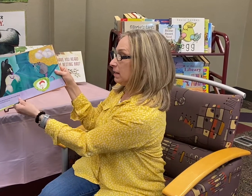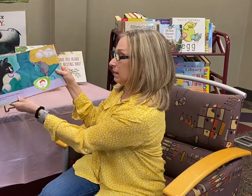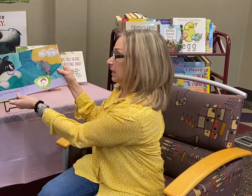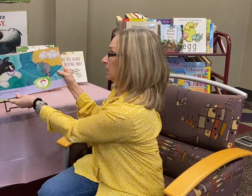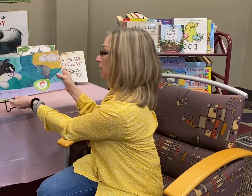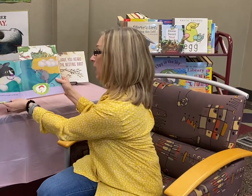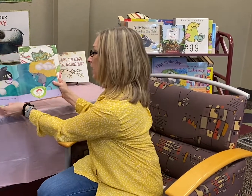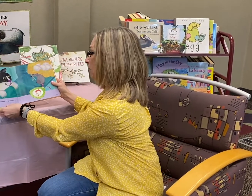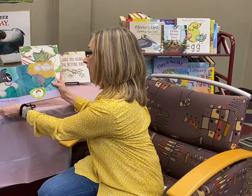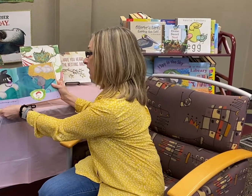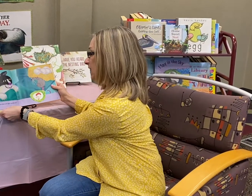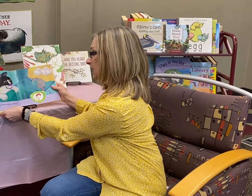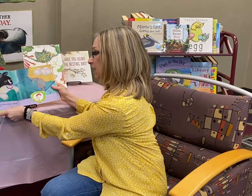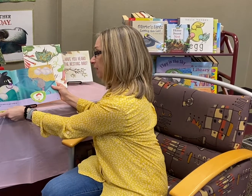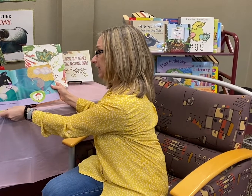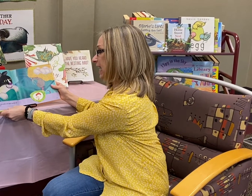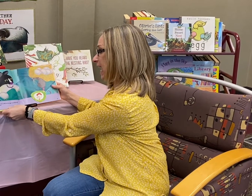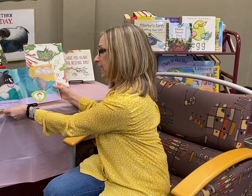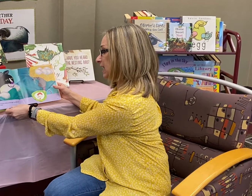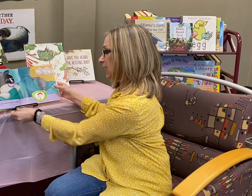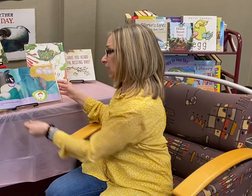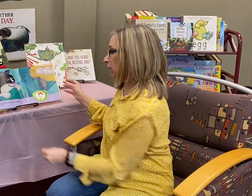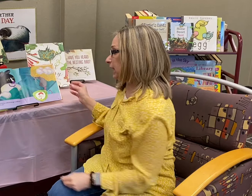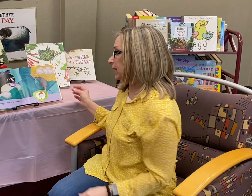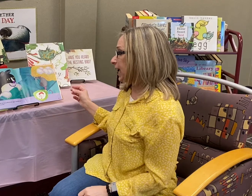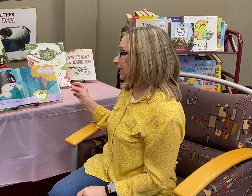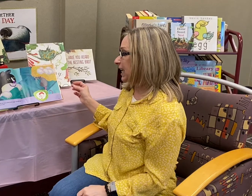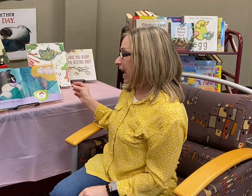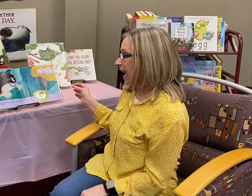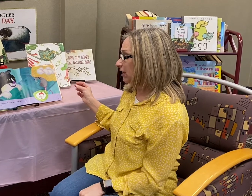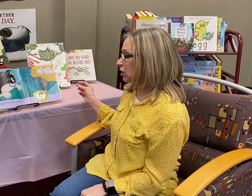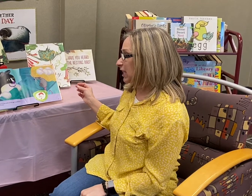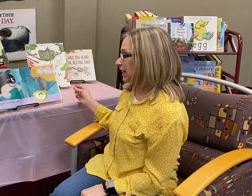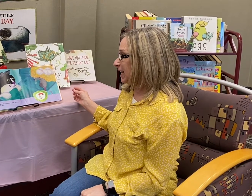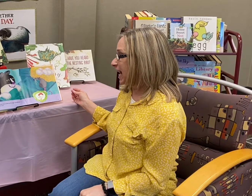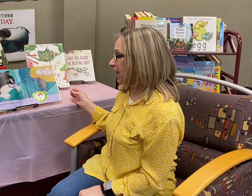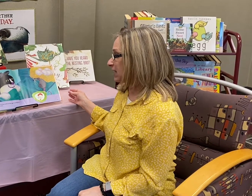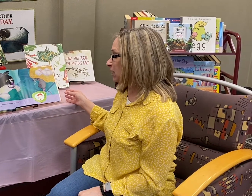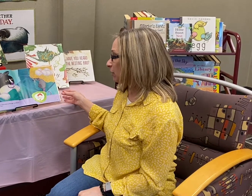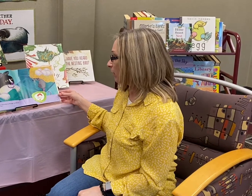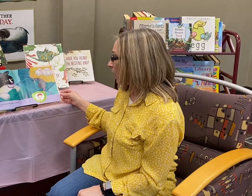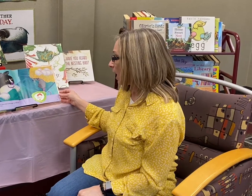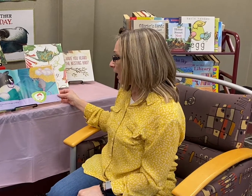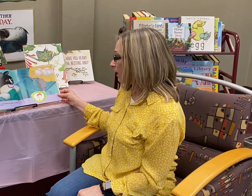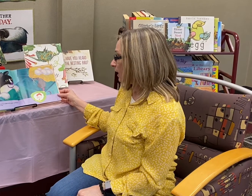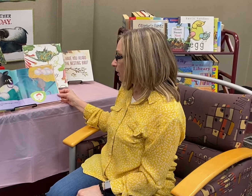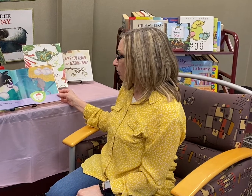That spied the rat that sniffed at the eggs I carefully laid to hatch in the nest where I like to rest.